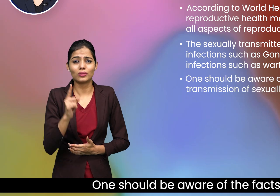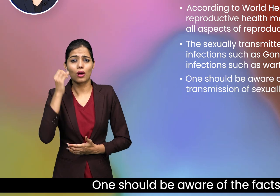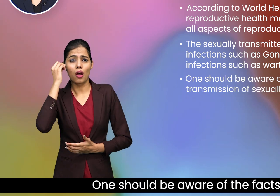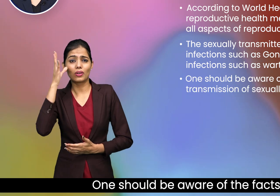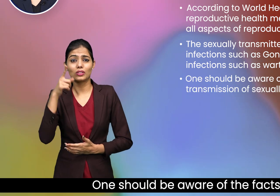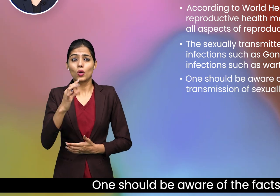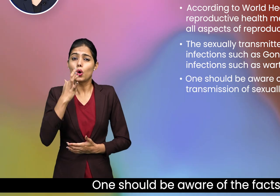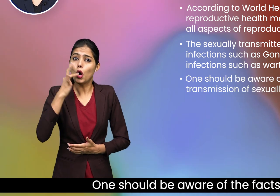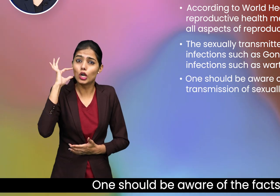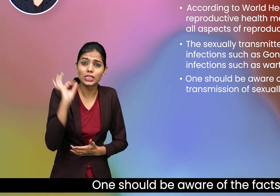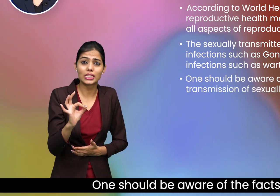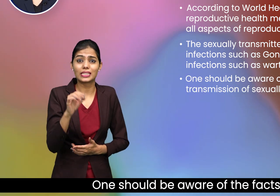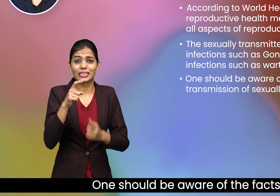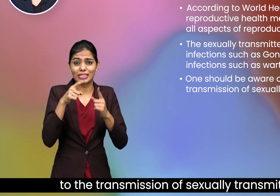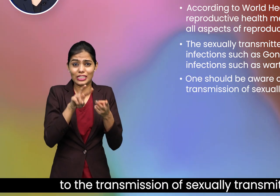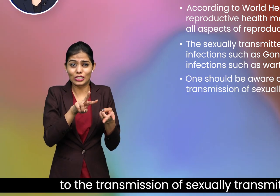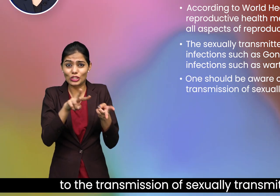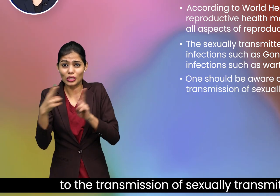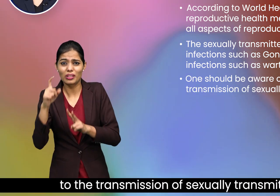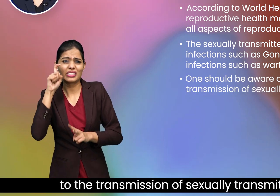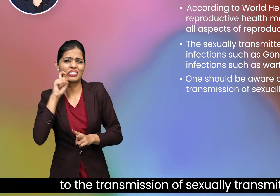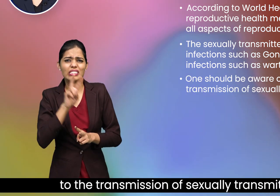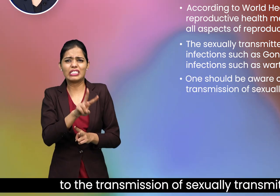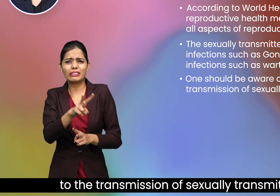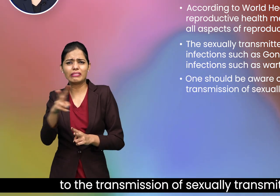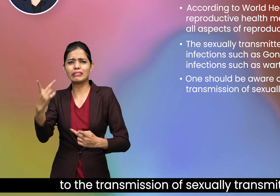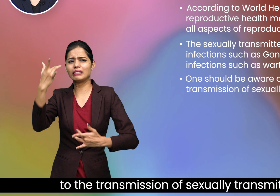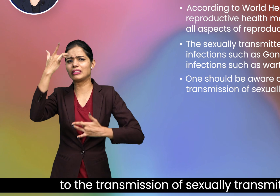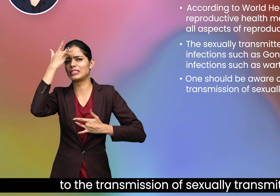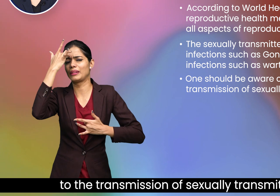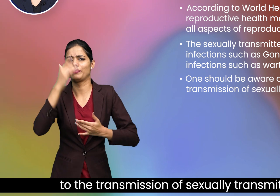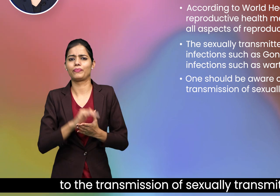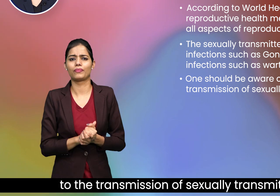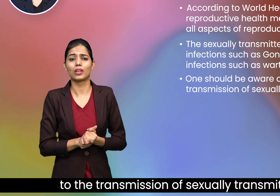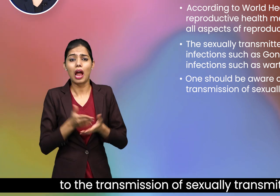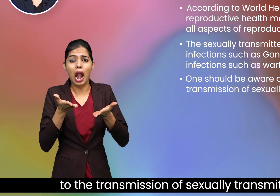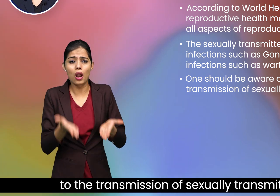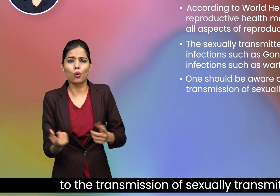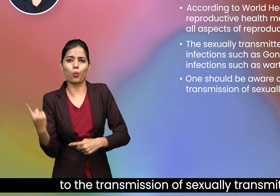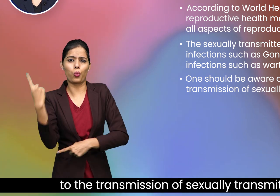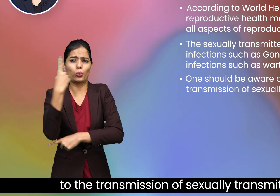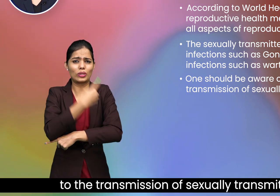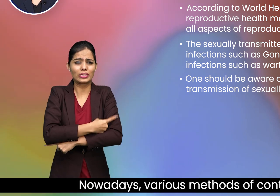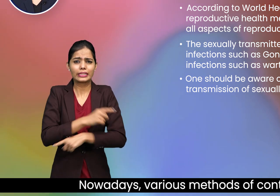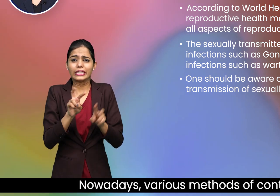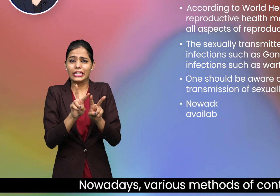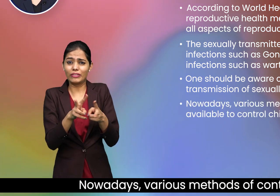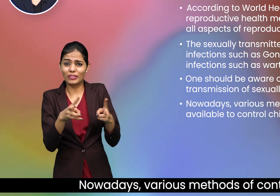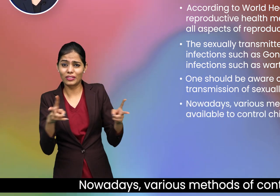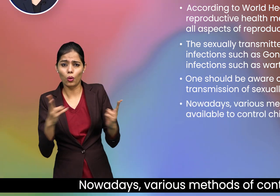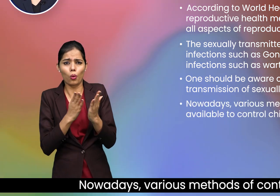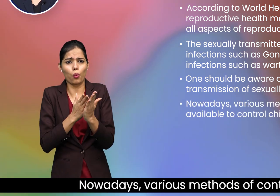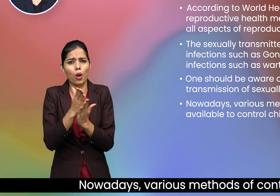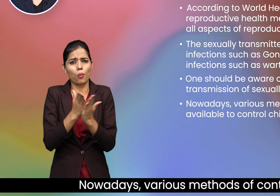One should be aware of the facts related to the transmission of sexually transmitted diseases.